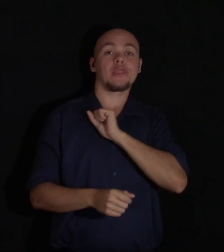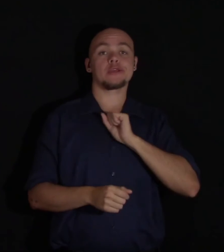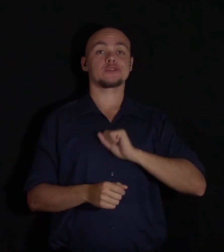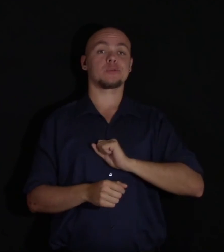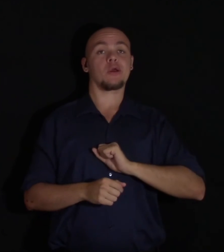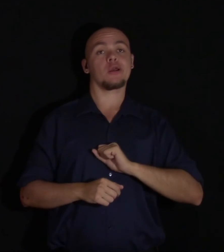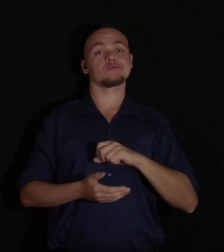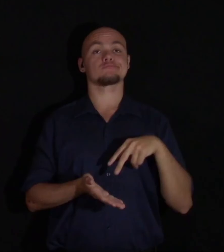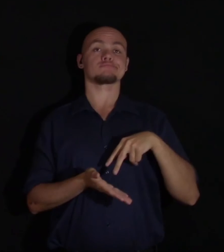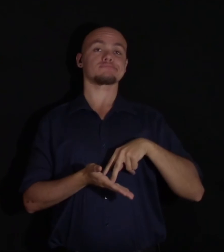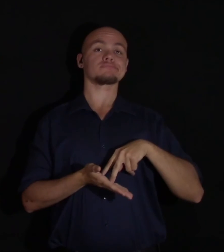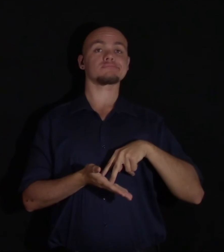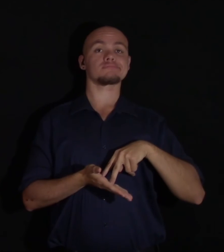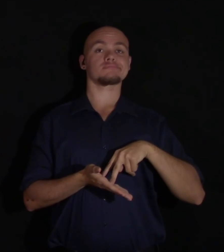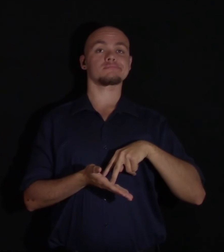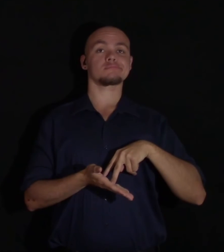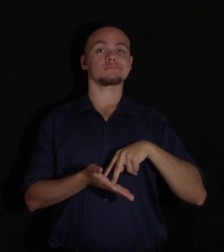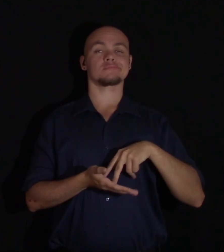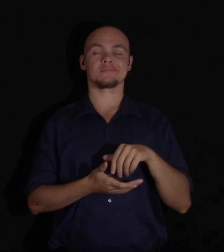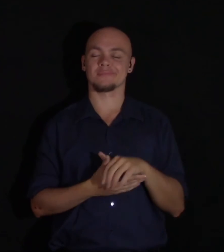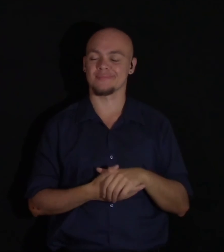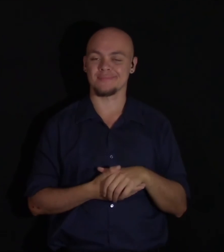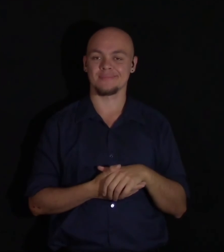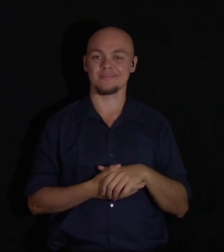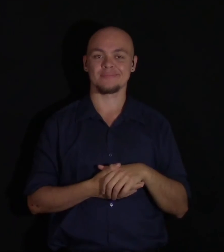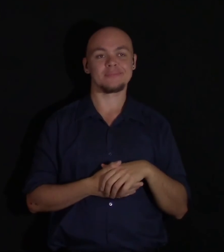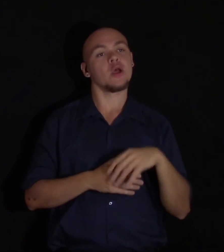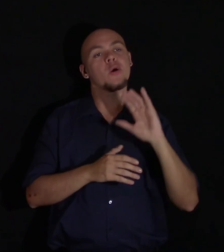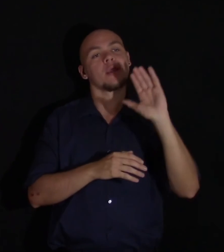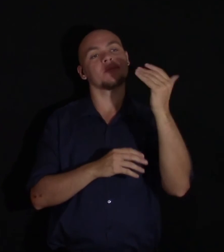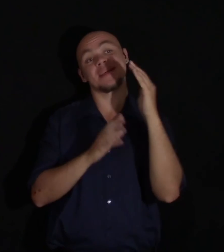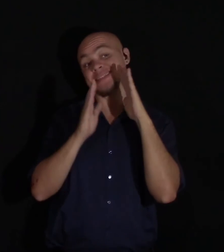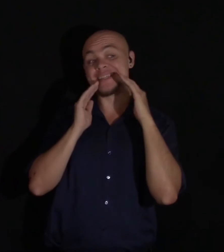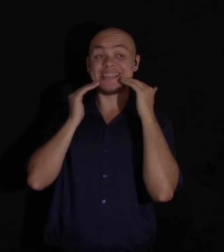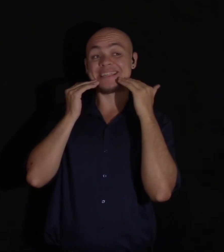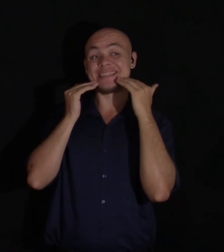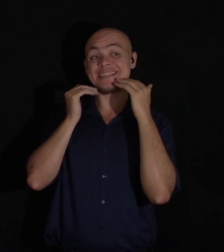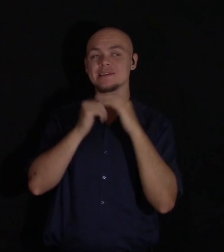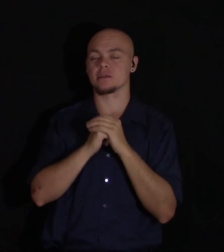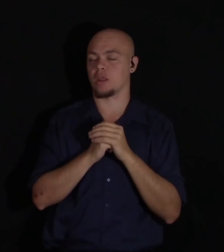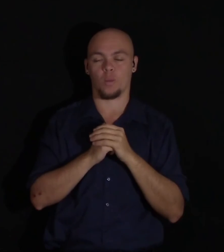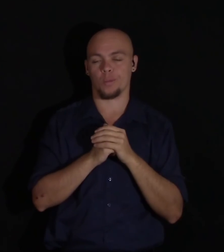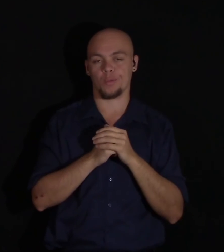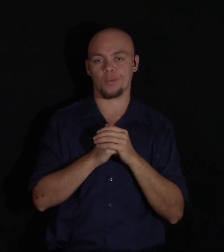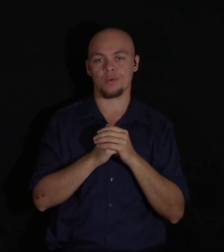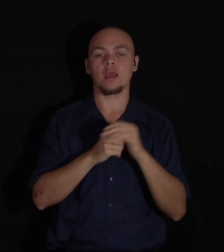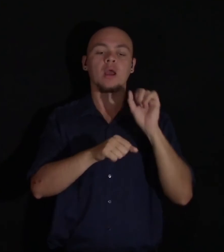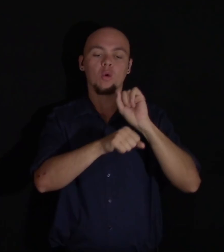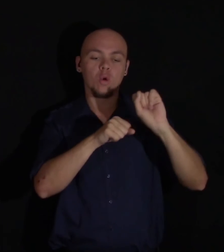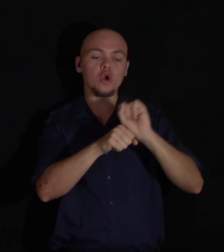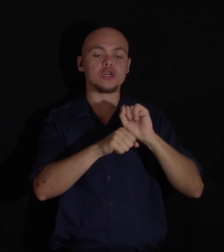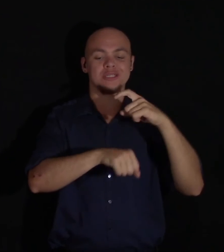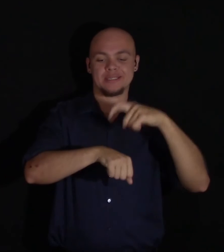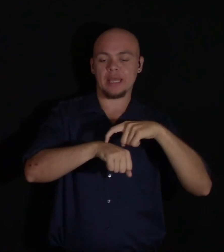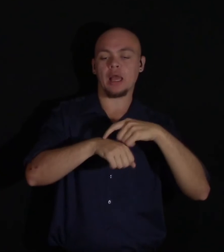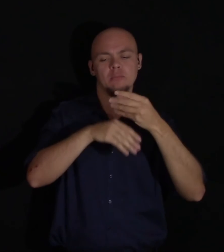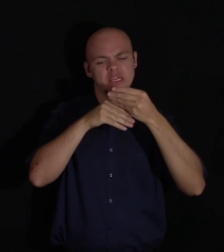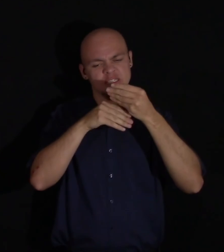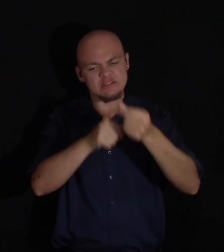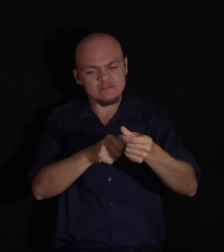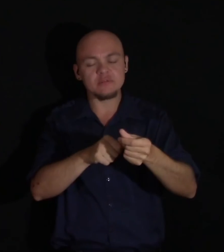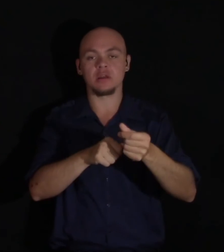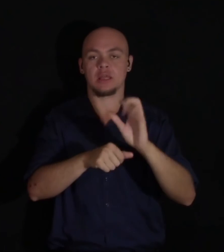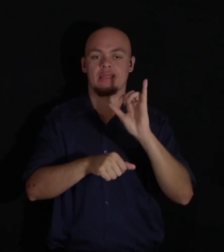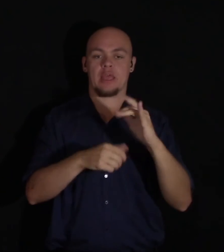pose or a smile in the mirror. It takes work, time, and effort to build up